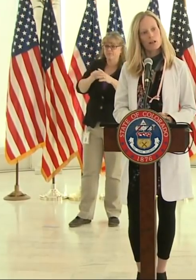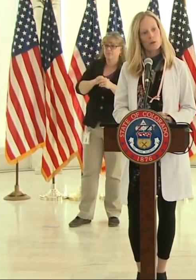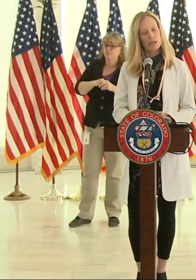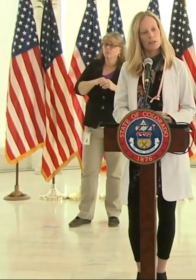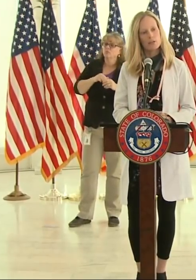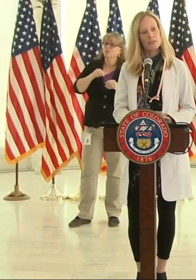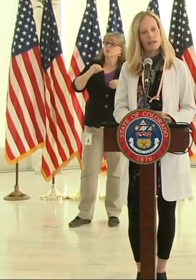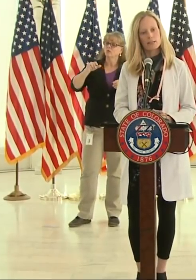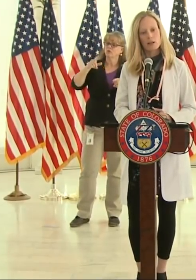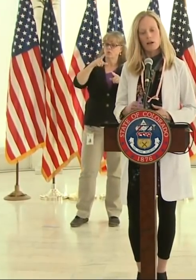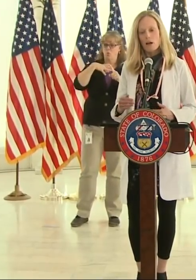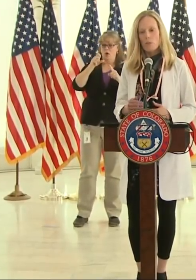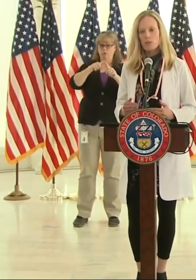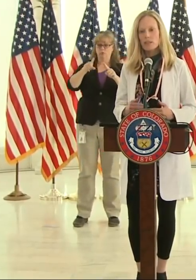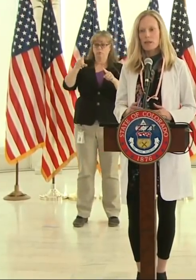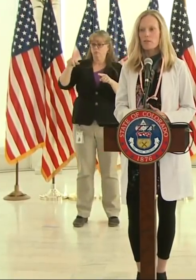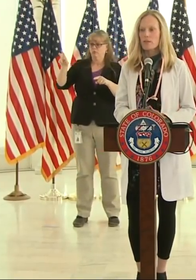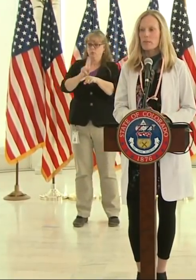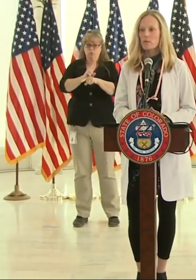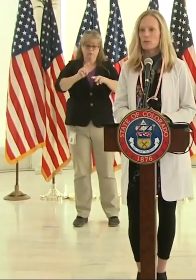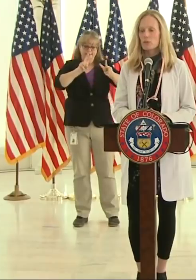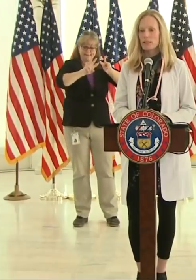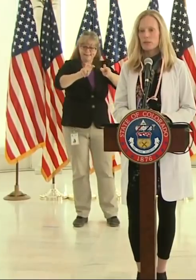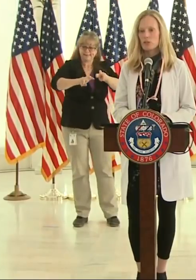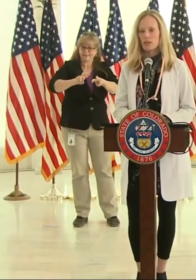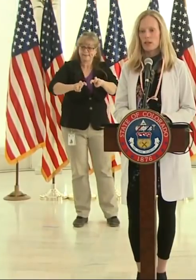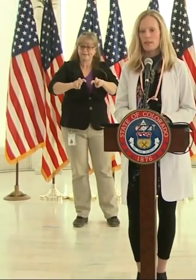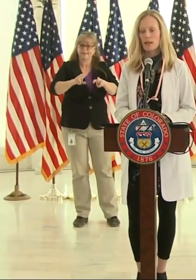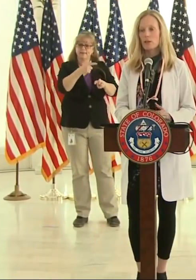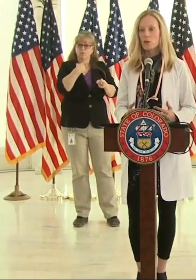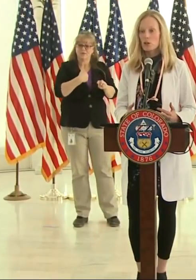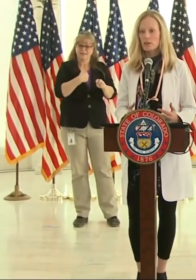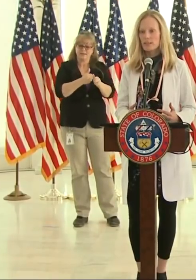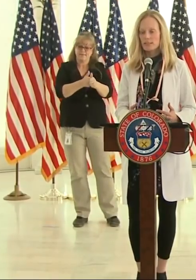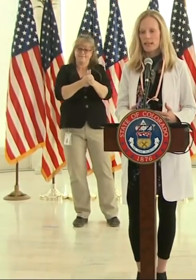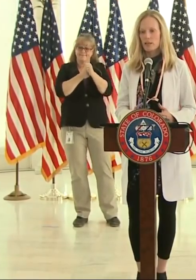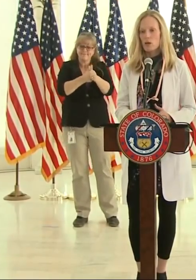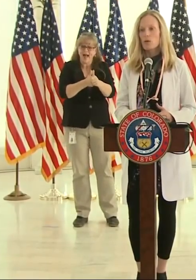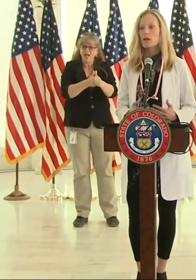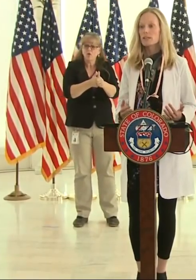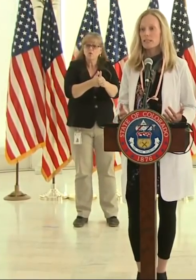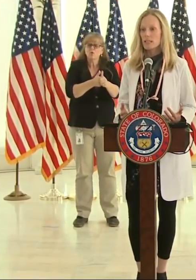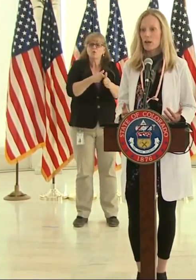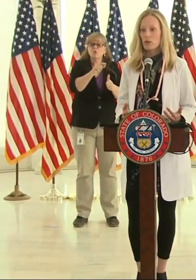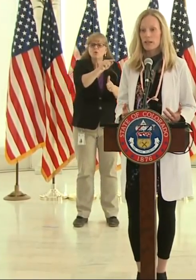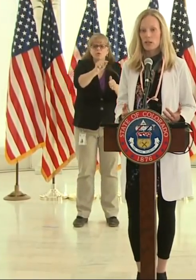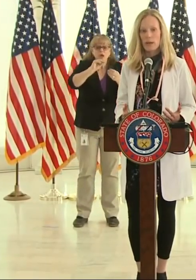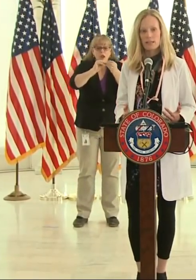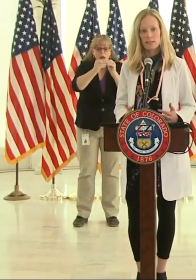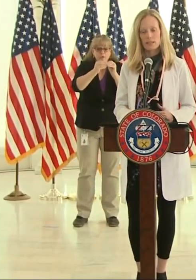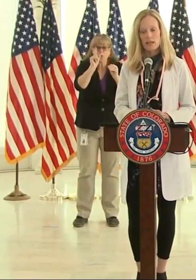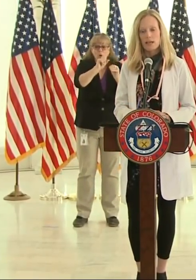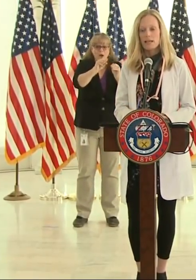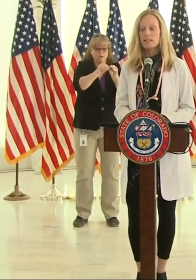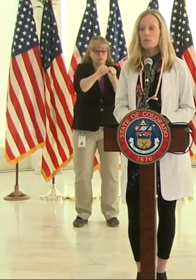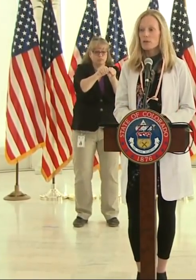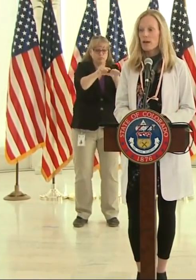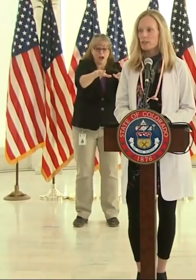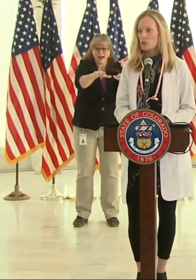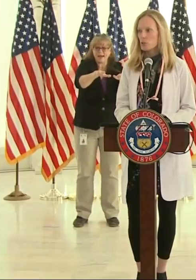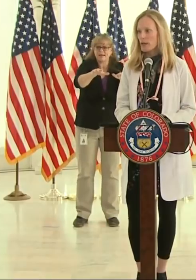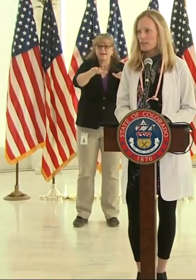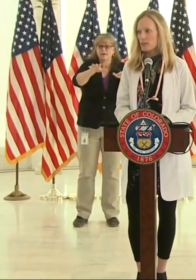are following and using as our upper limit for the amount of transmission that can occur in the state without exceeding our healthcare capacity is